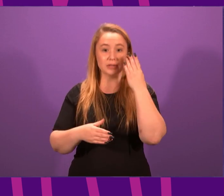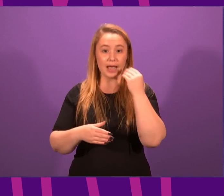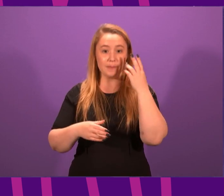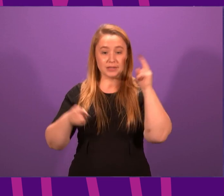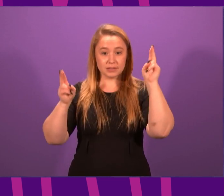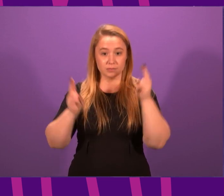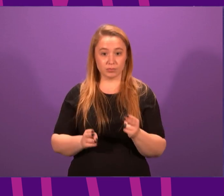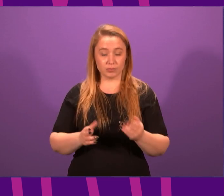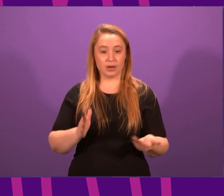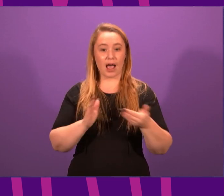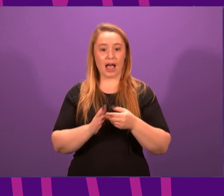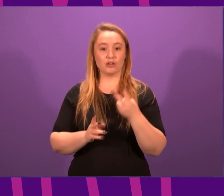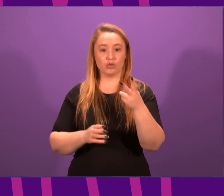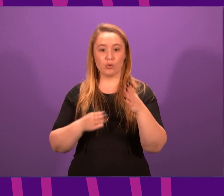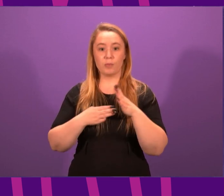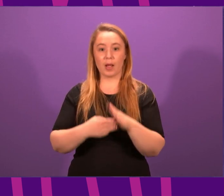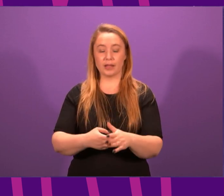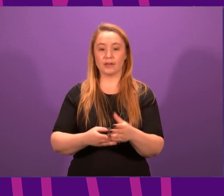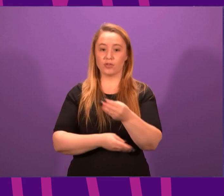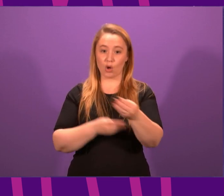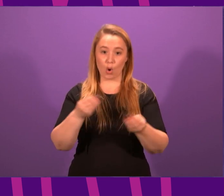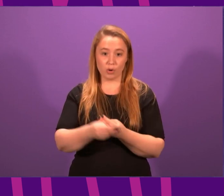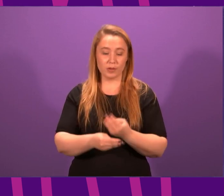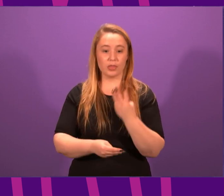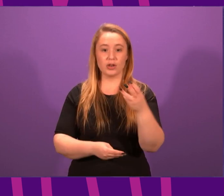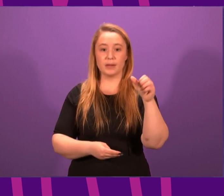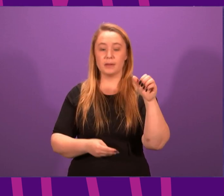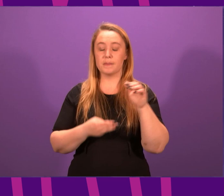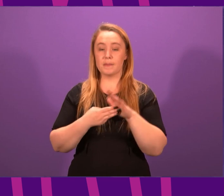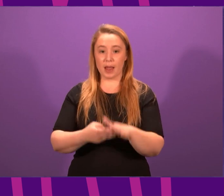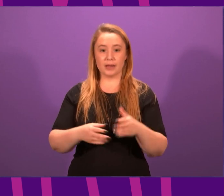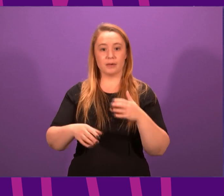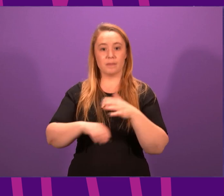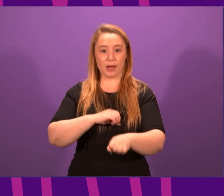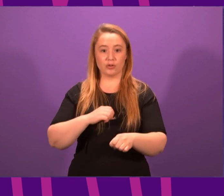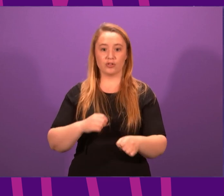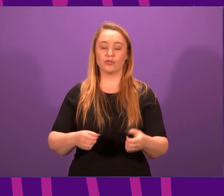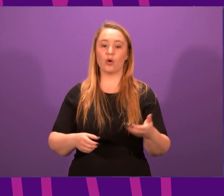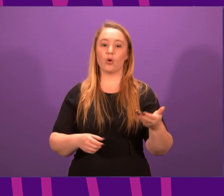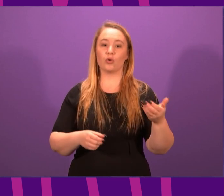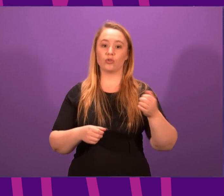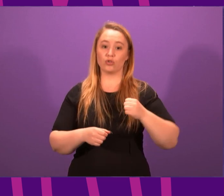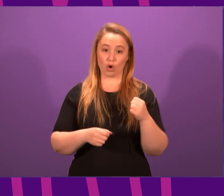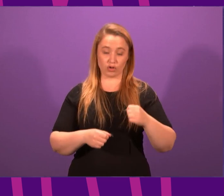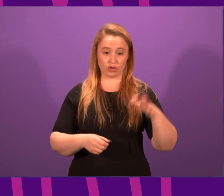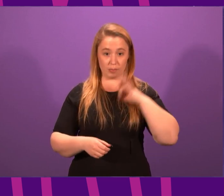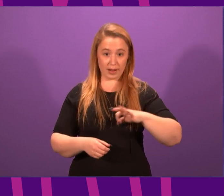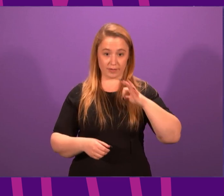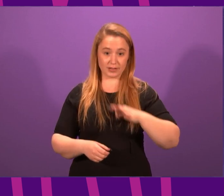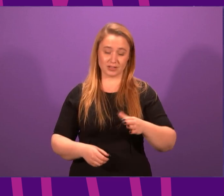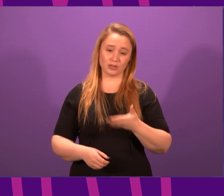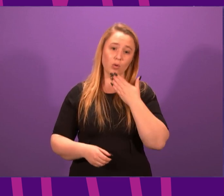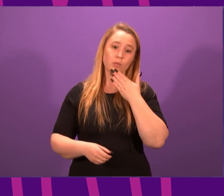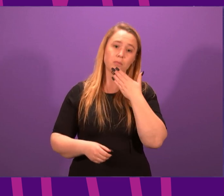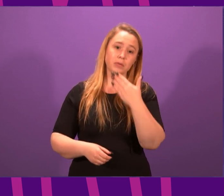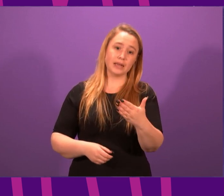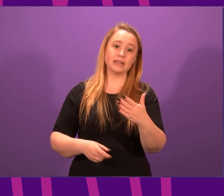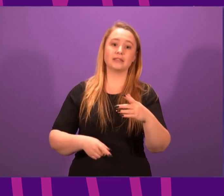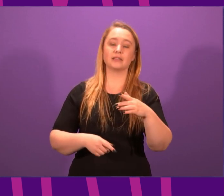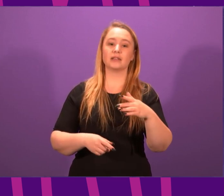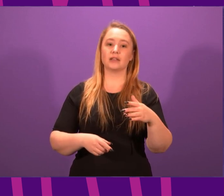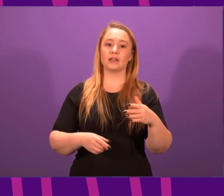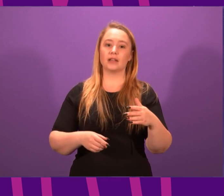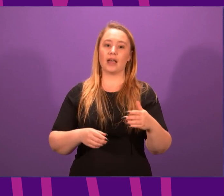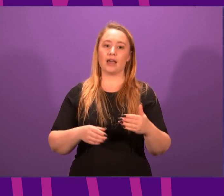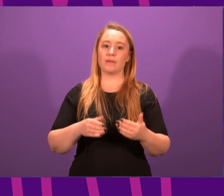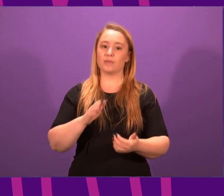£200 million to the Scottish economy and £300 million in social benefits. I therefore urge Scottish ministers to allow amateur football to restart to continue delivering